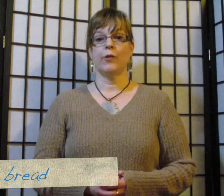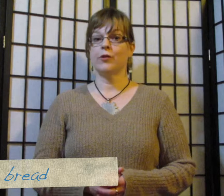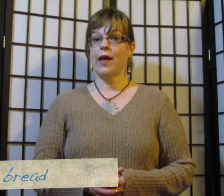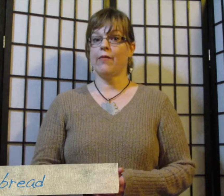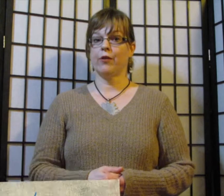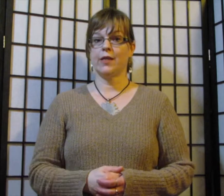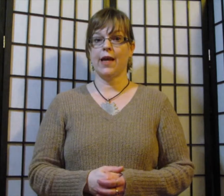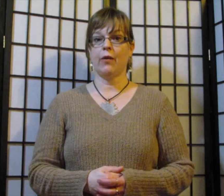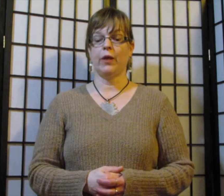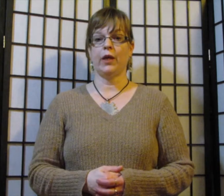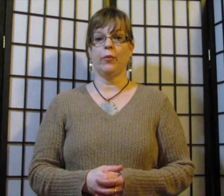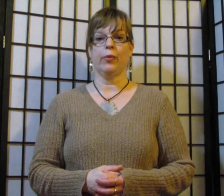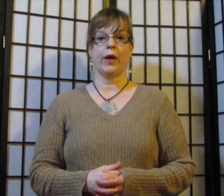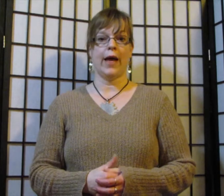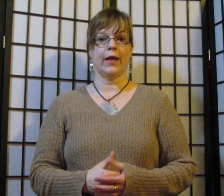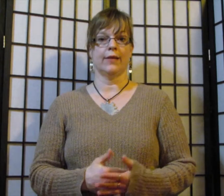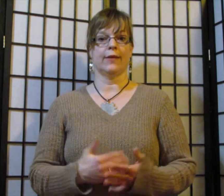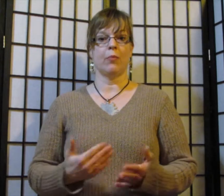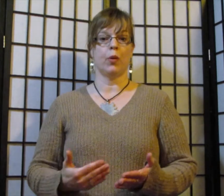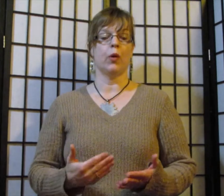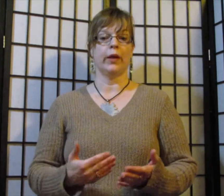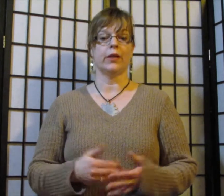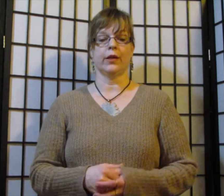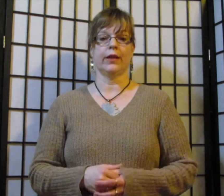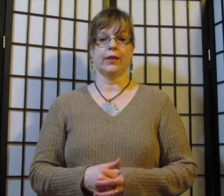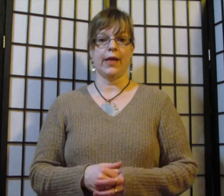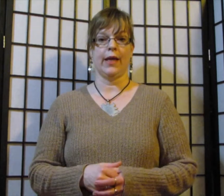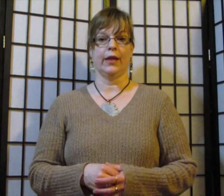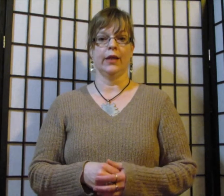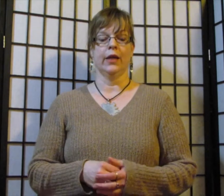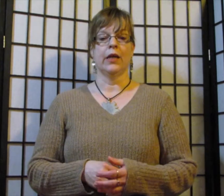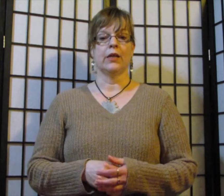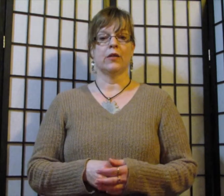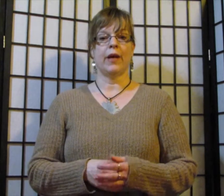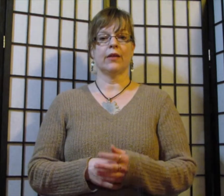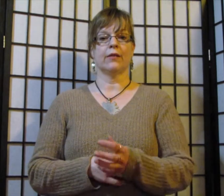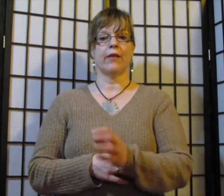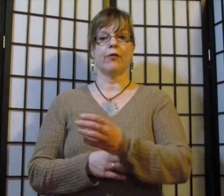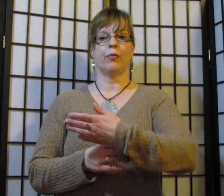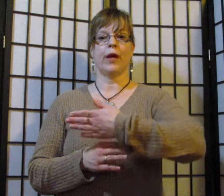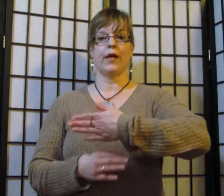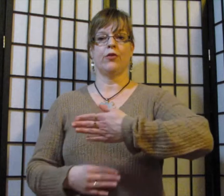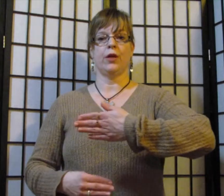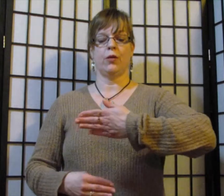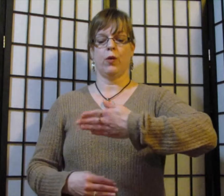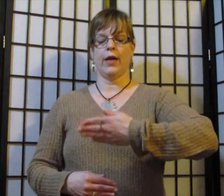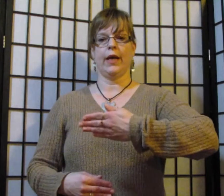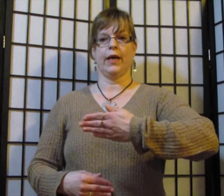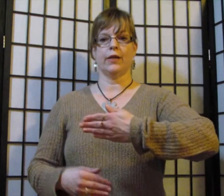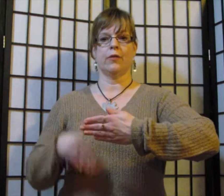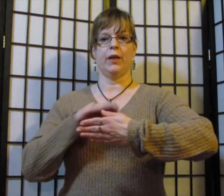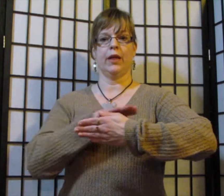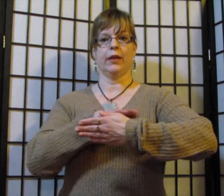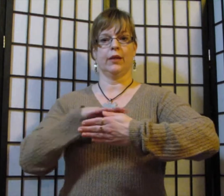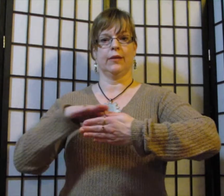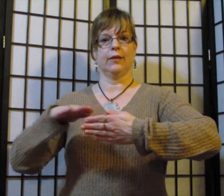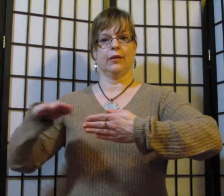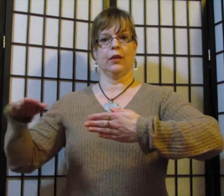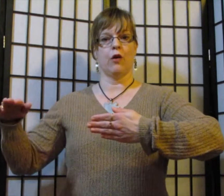Almost every day we eat bread at some point during the day. To make the sign for bread, you need one hand to be like the loaf